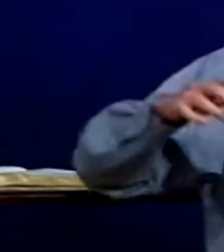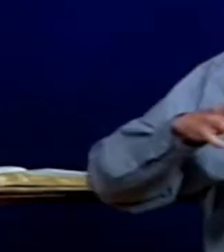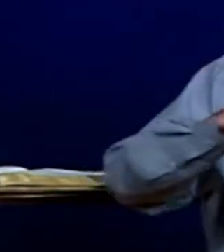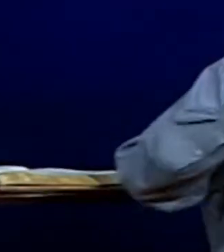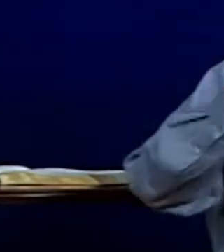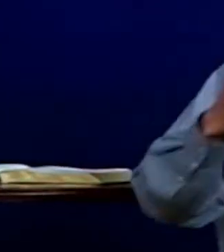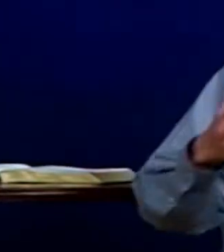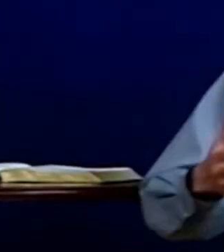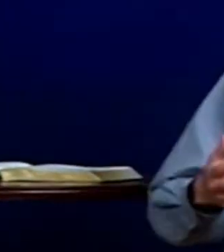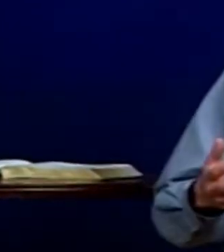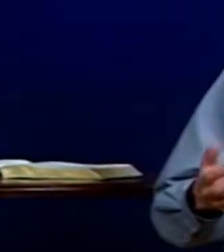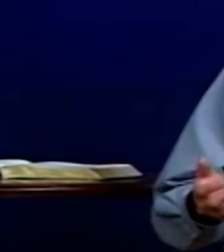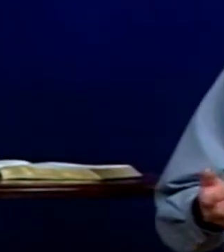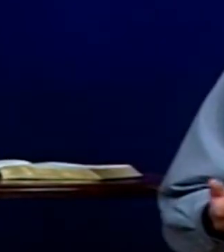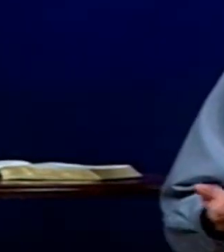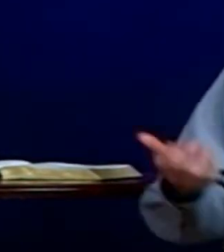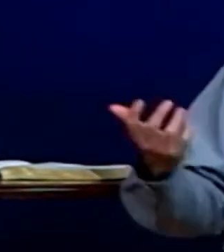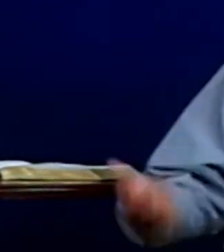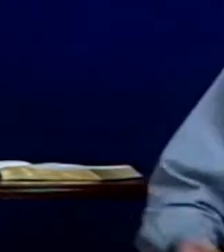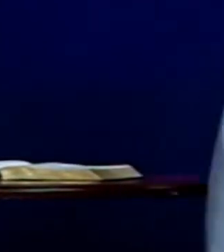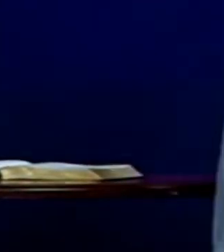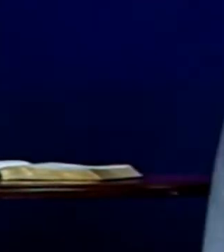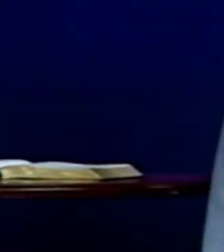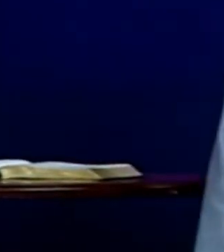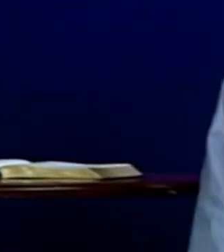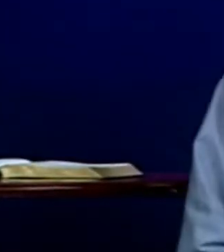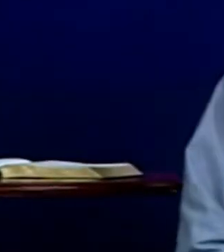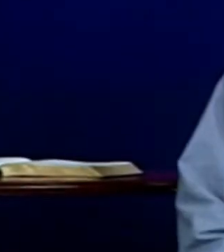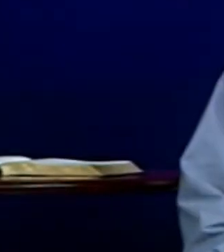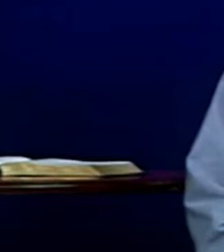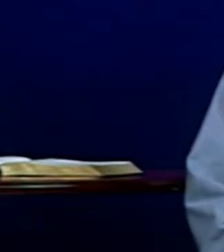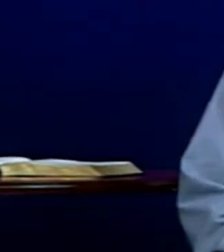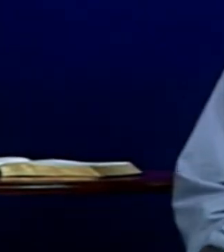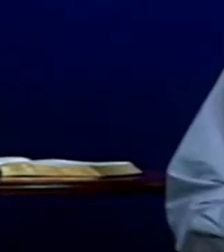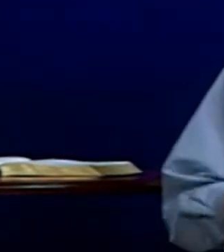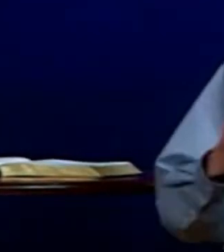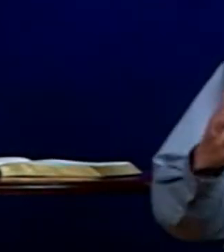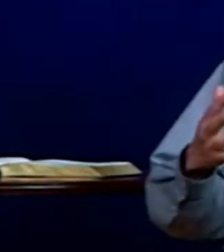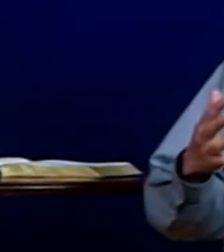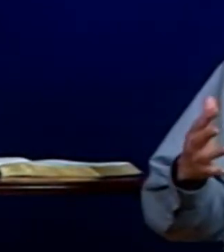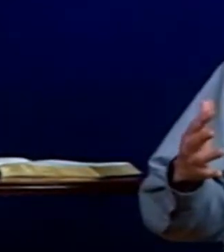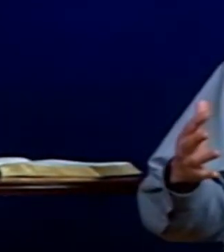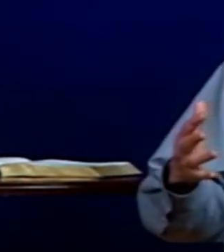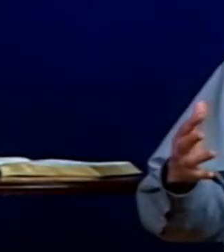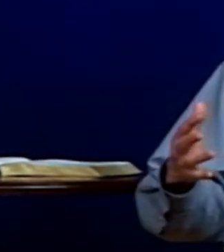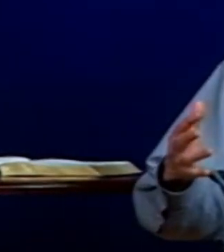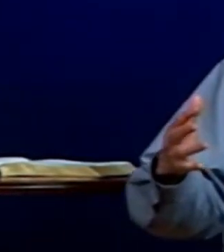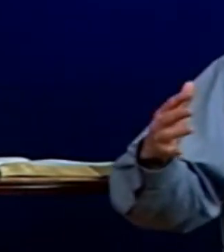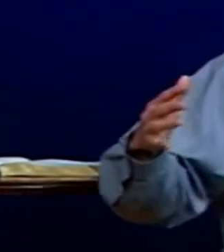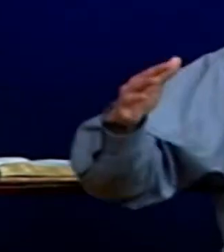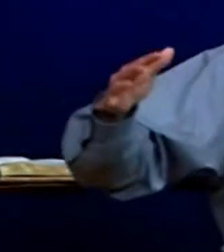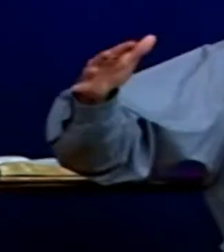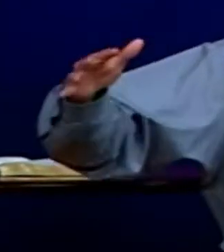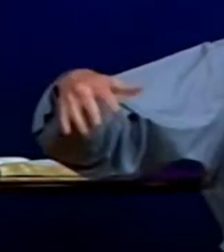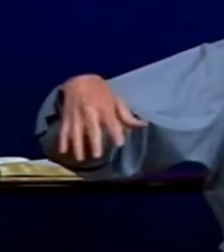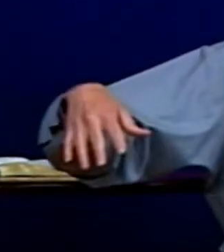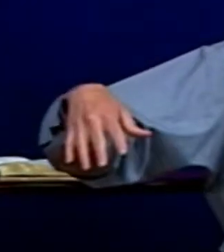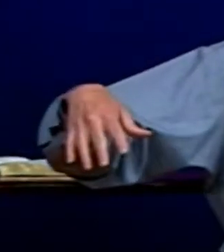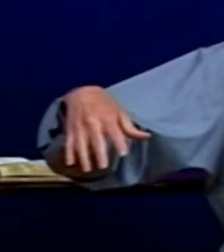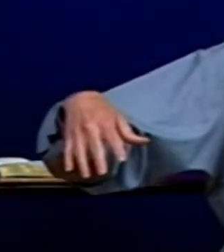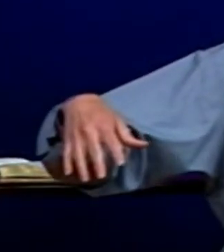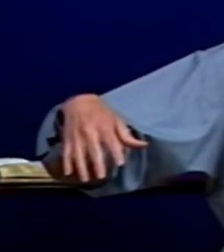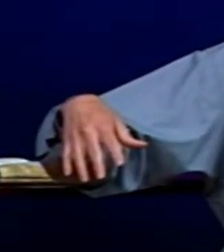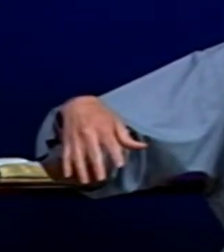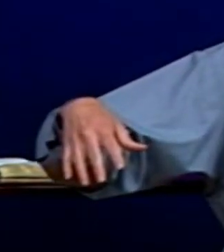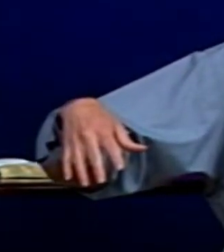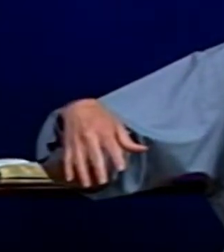in there, and he said, he just was in there forever, taking forever. And then all of a sudden, he said, there was this incredible